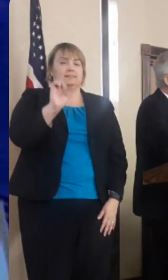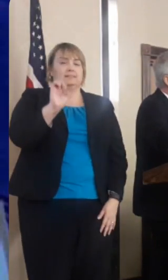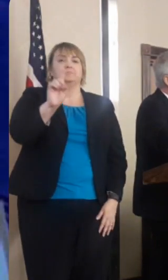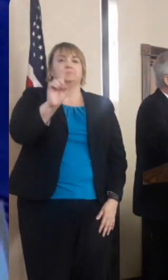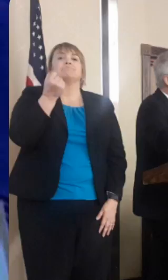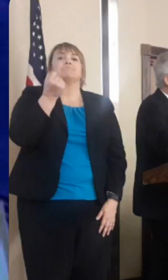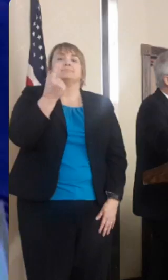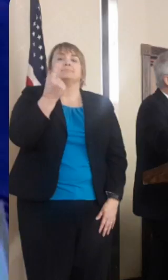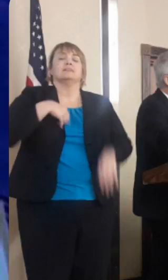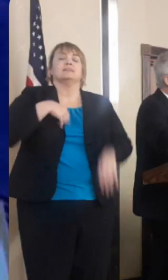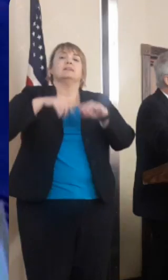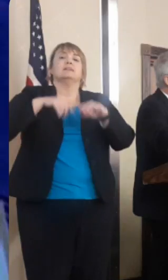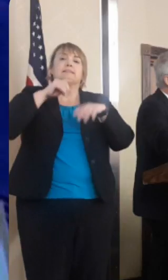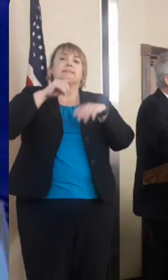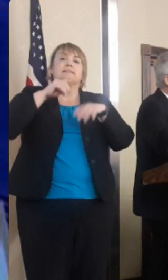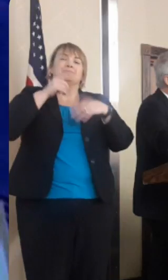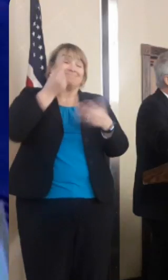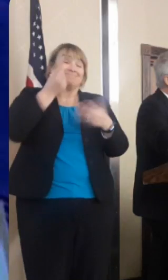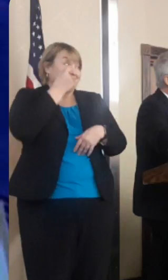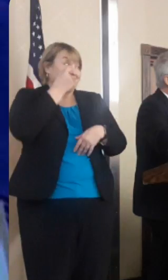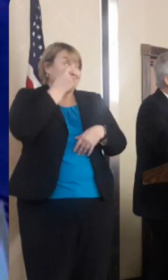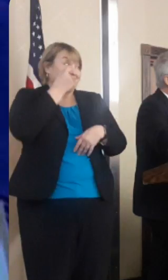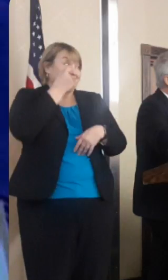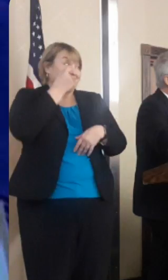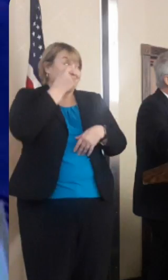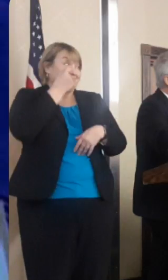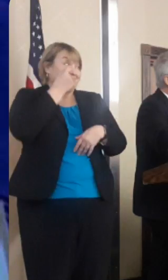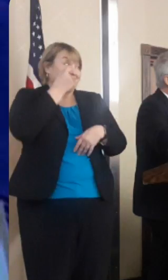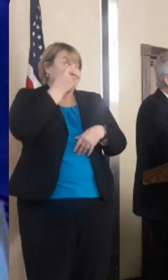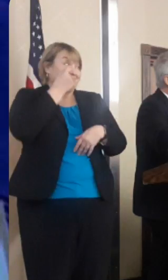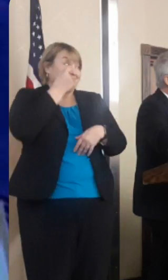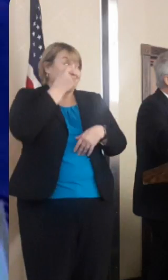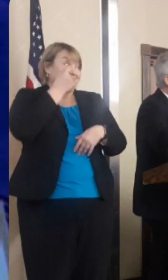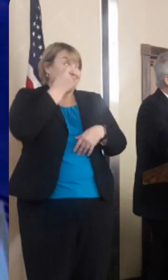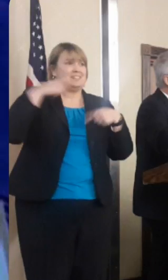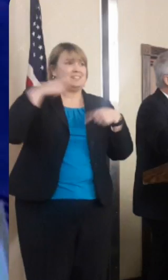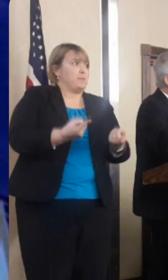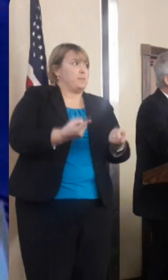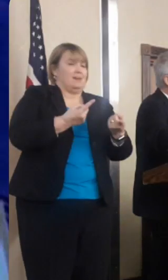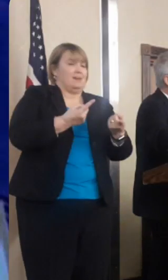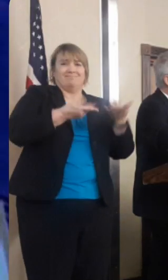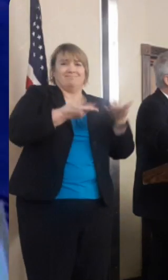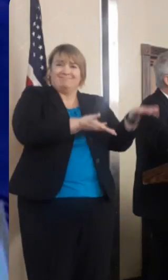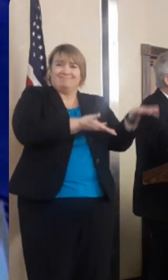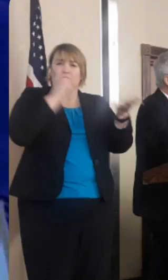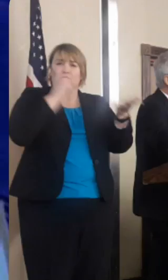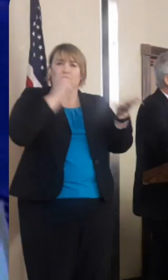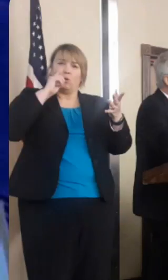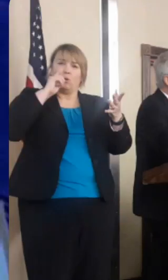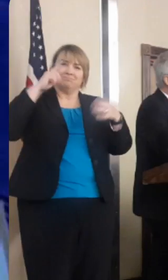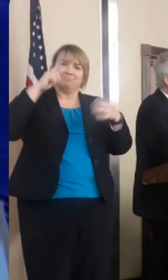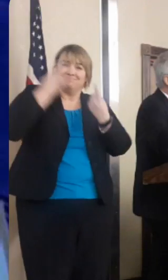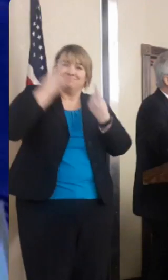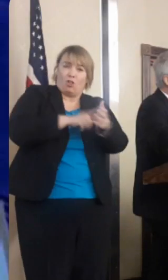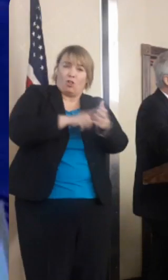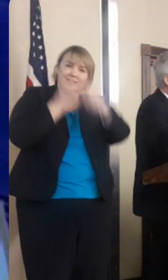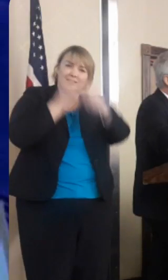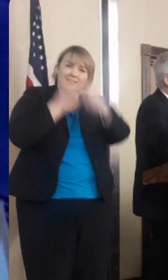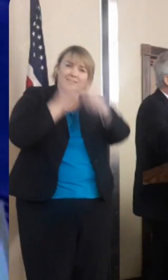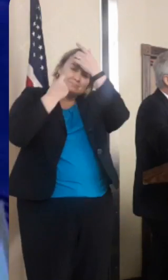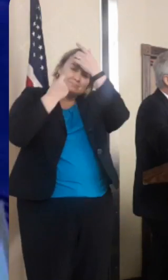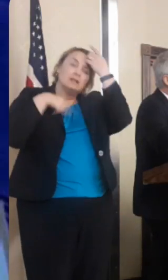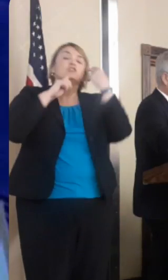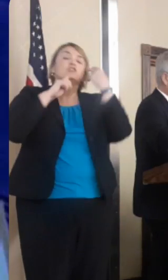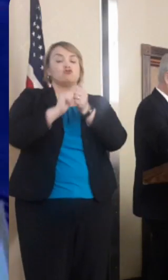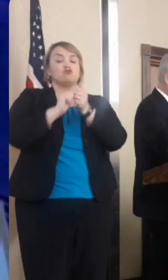out a while. Our rules have changed. These changes are more about continuity and making sure that we as a body